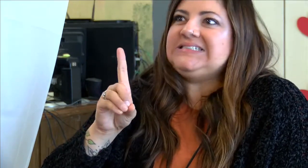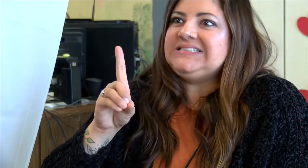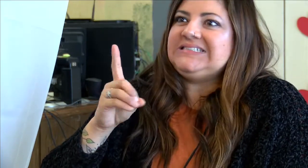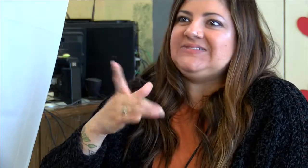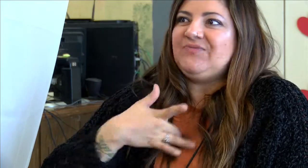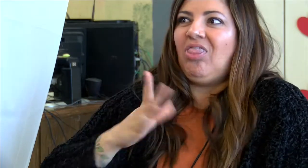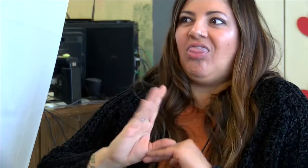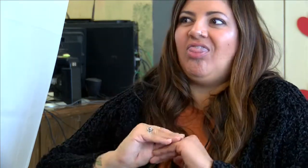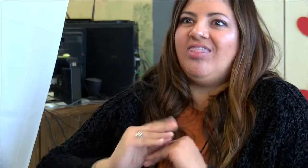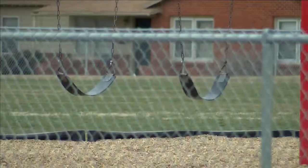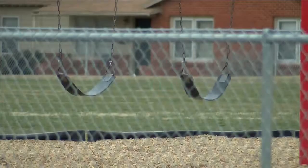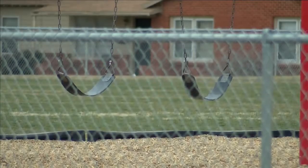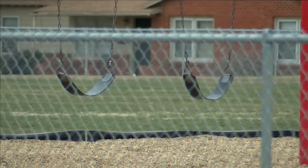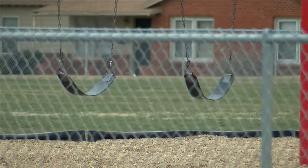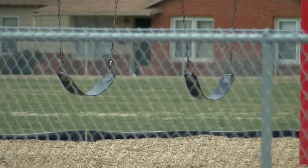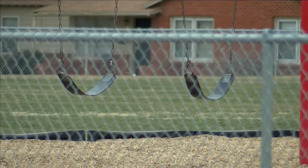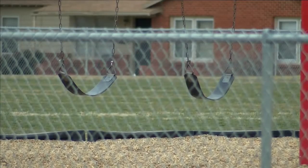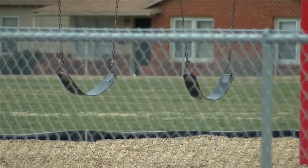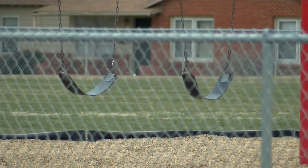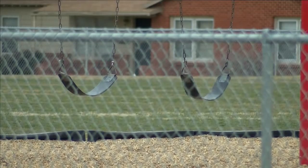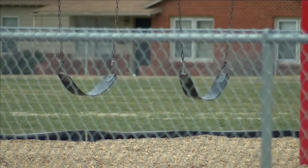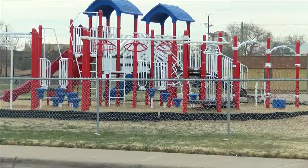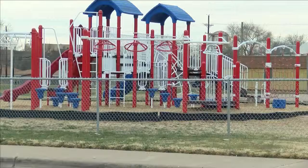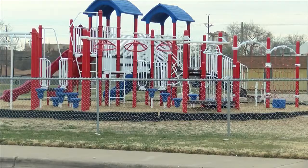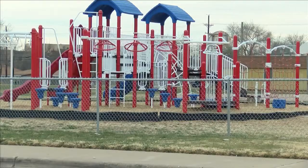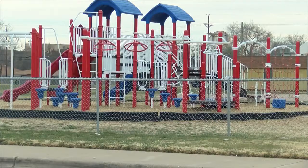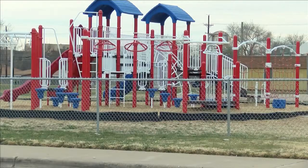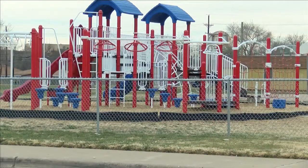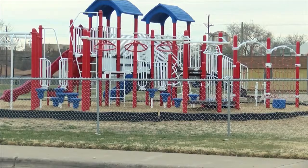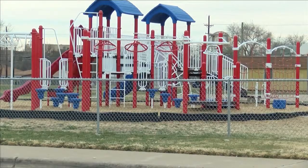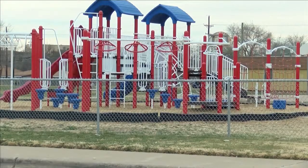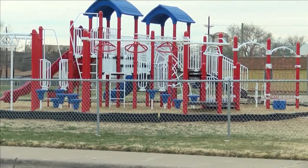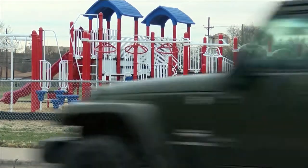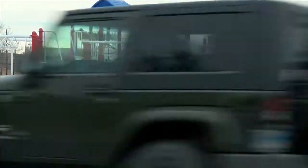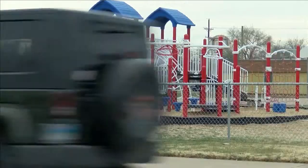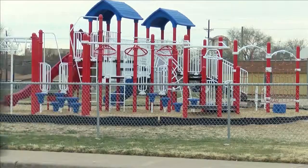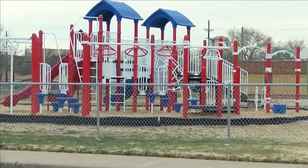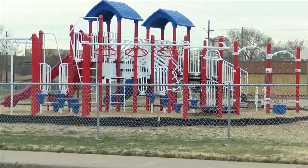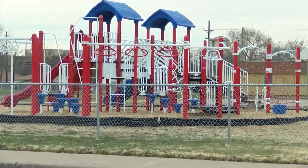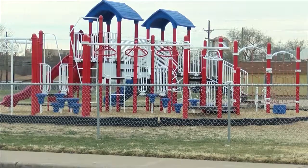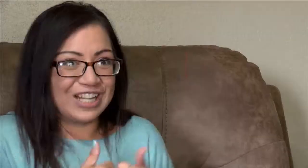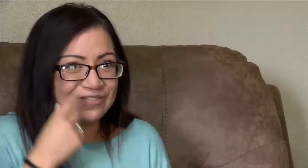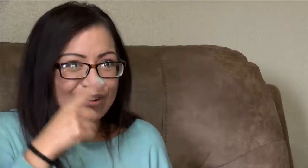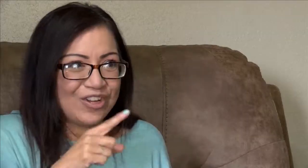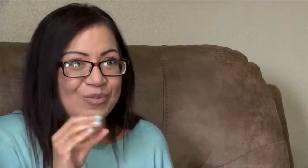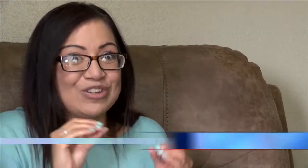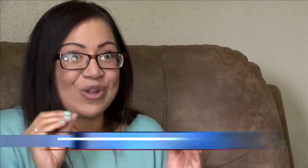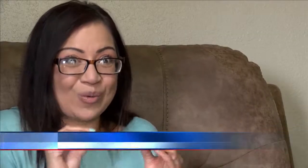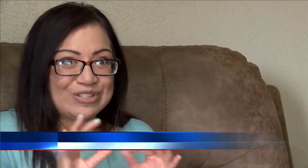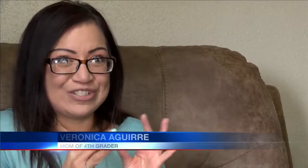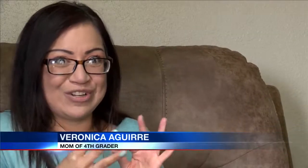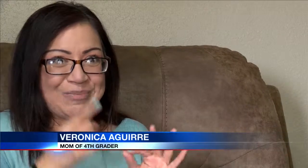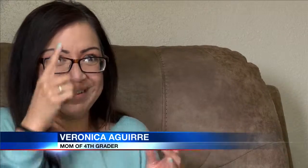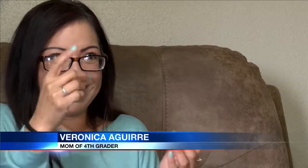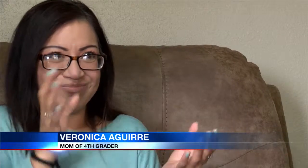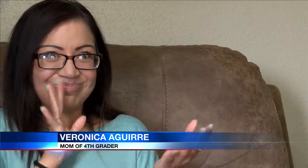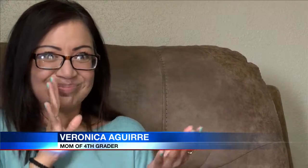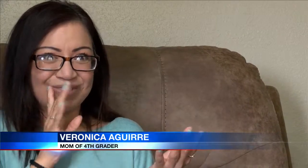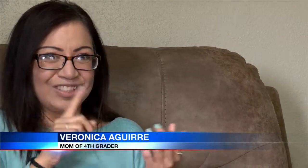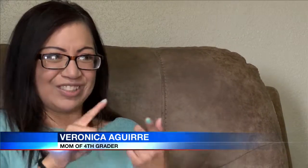It's dehumanizing. Even deaf kids feeling the effects in school. But she felt that was a big challenge. There was no interpreter available